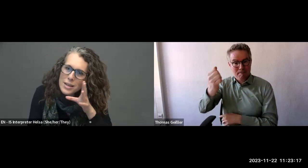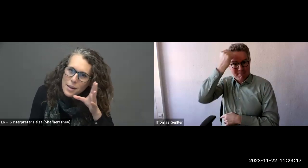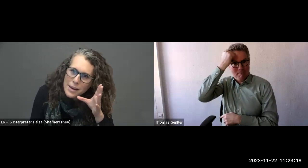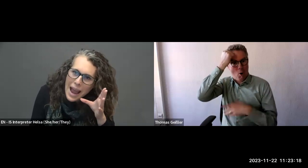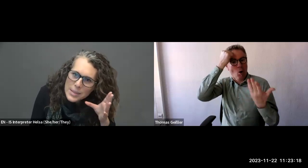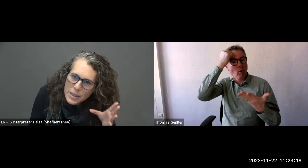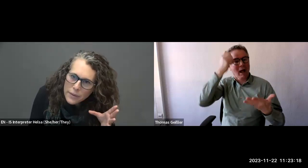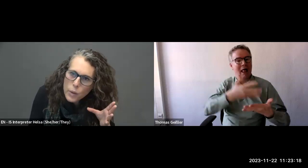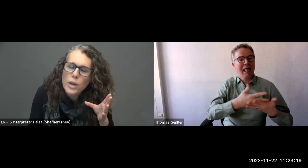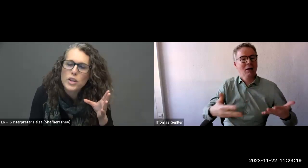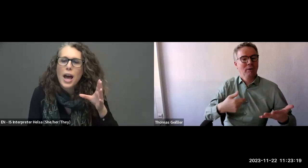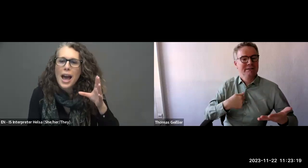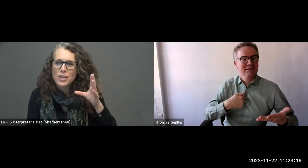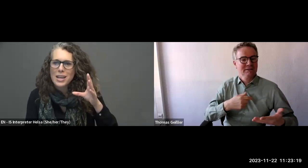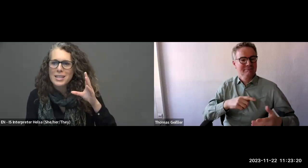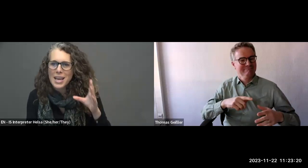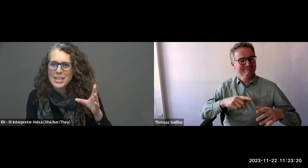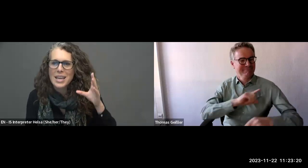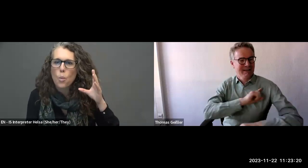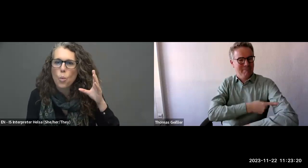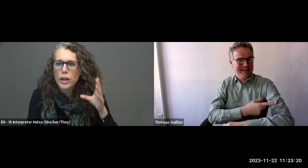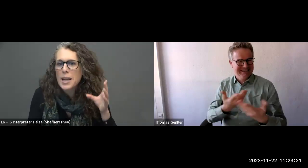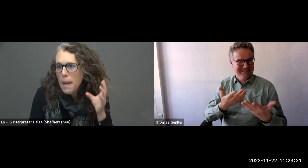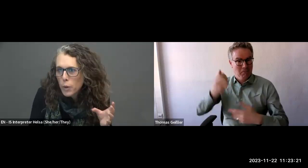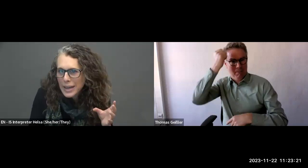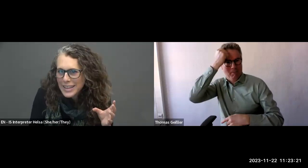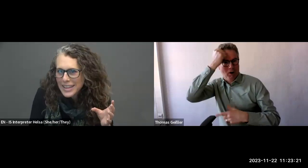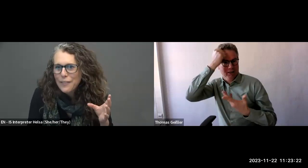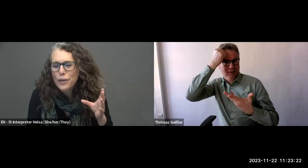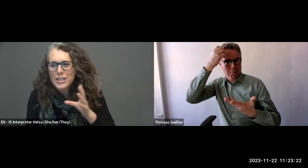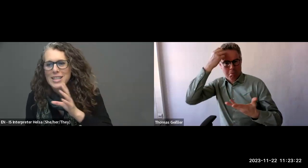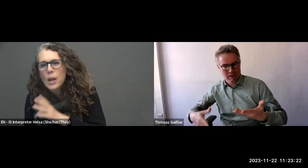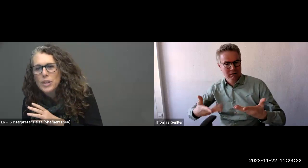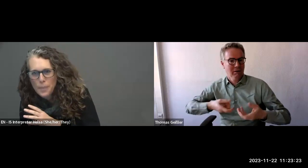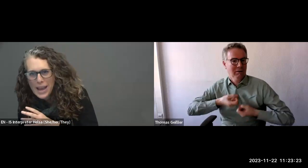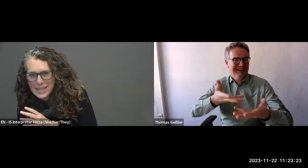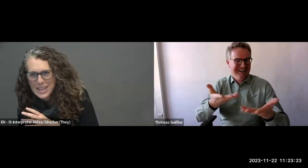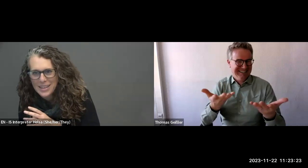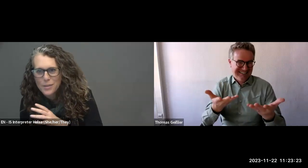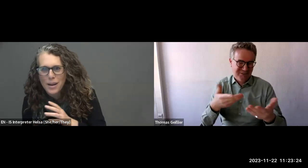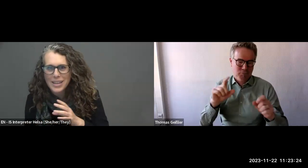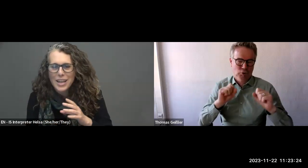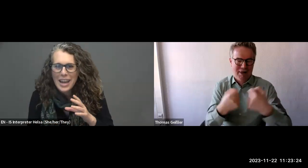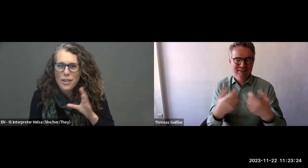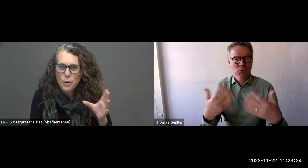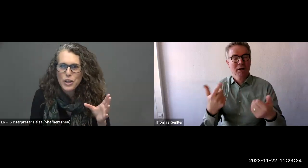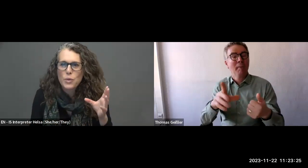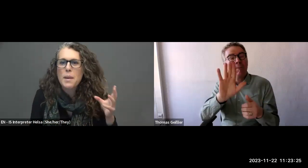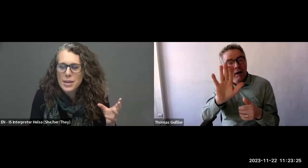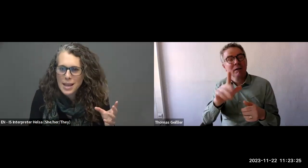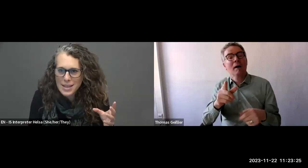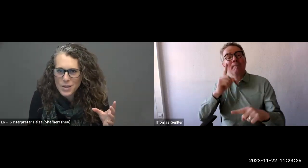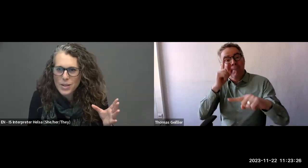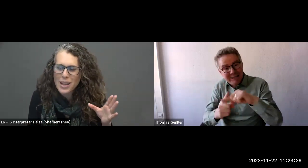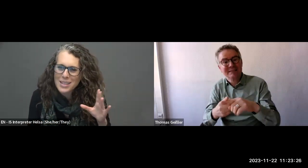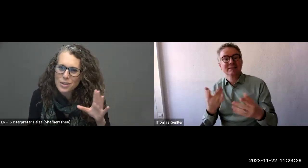there is an aspect of it which actually is testing working memory versus language capacity, right? Can the person remember